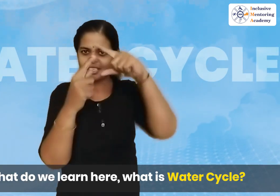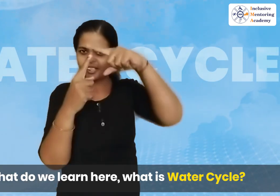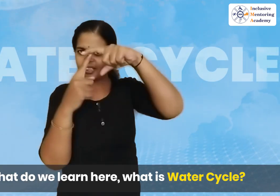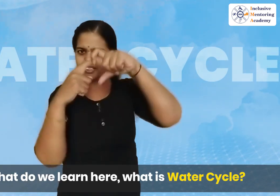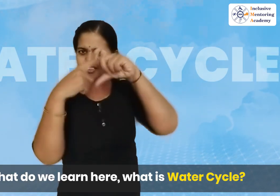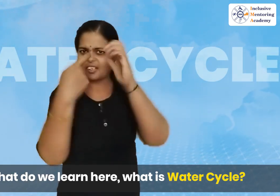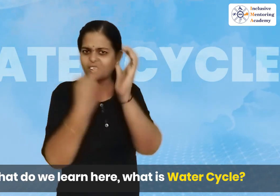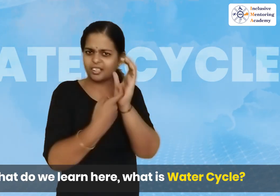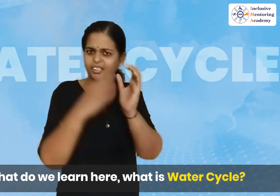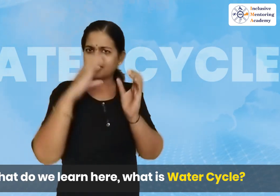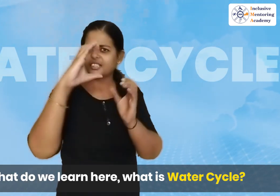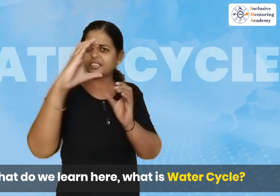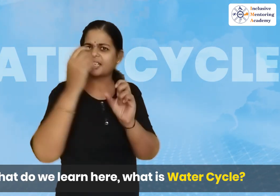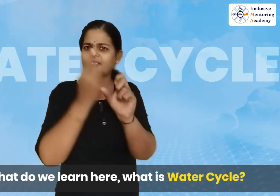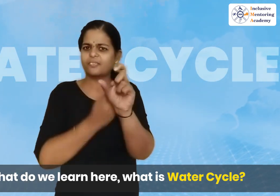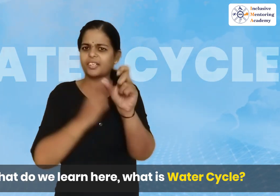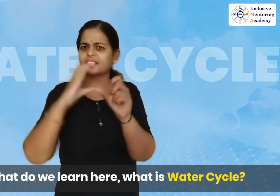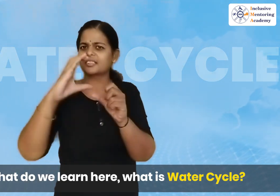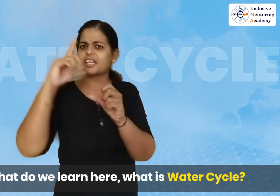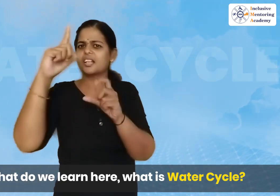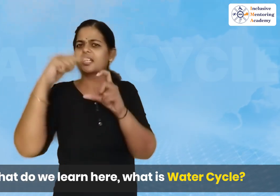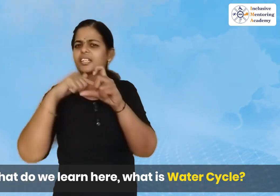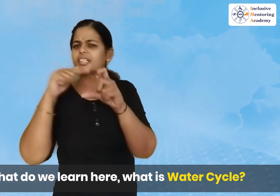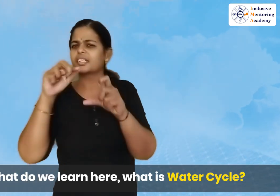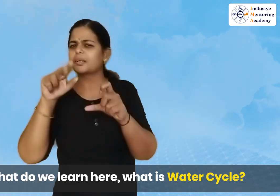do we learn here? What is the water cycle?